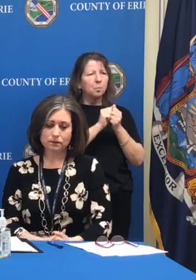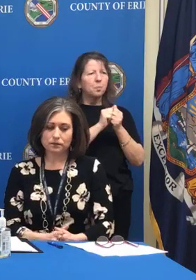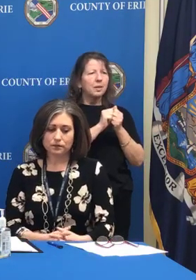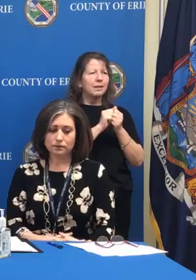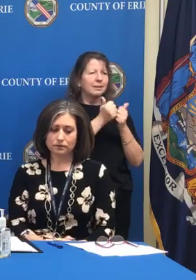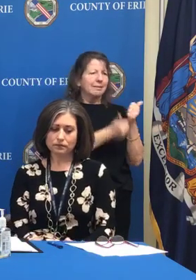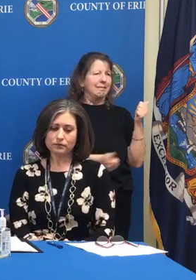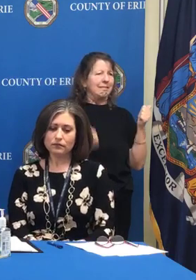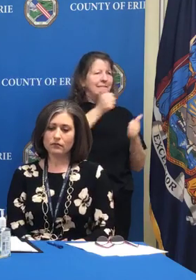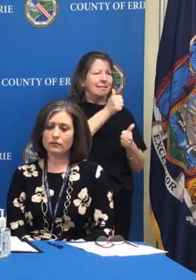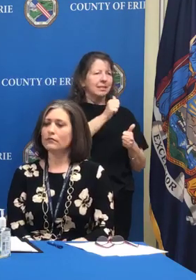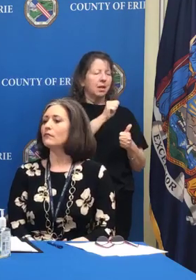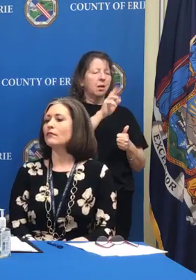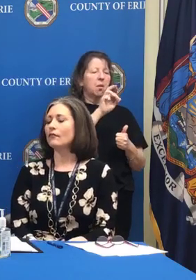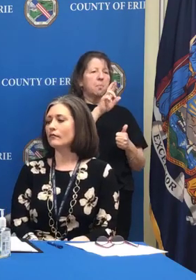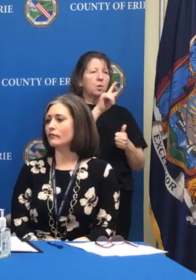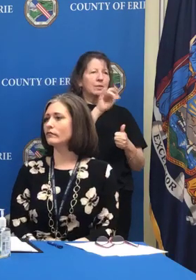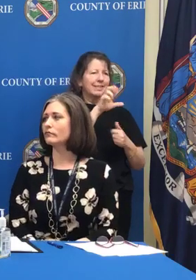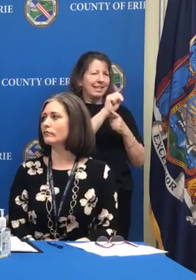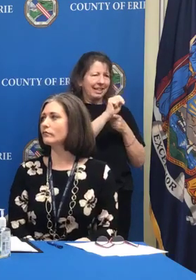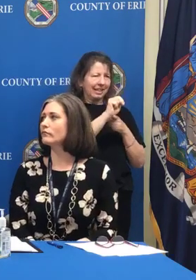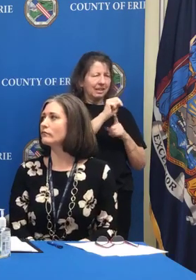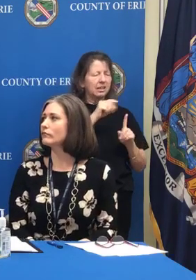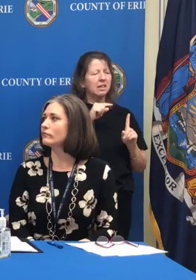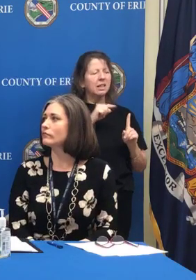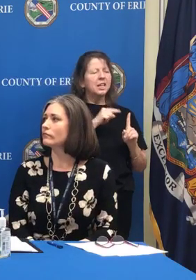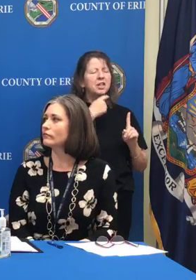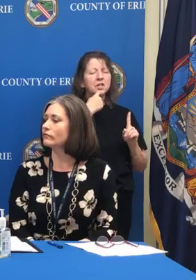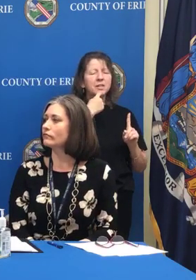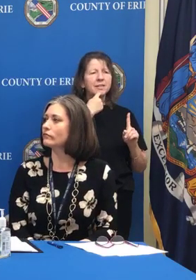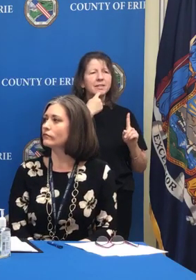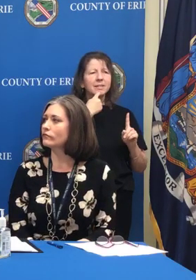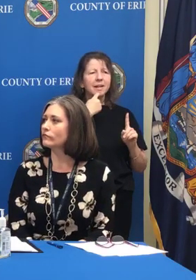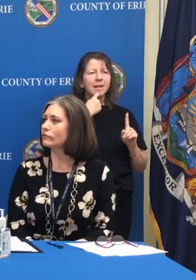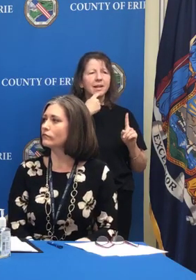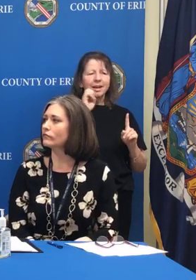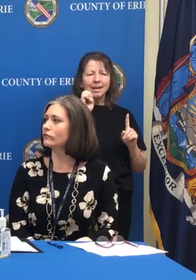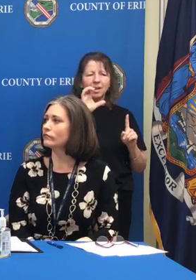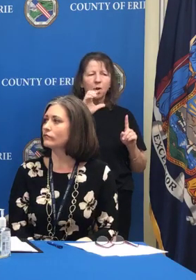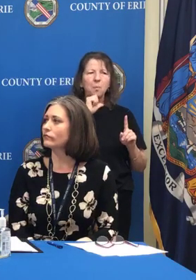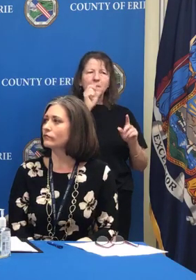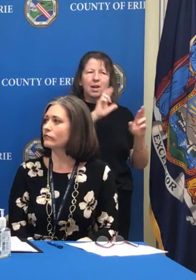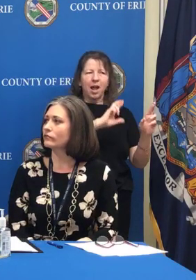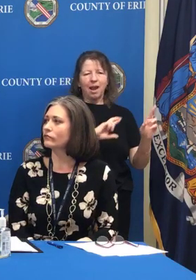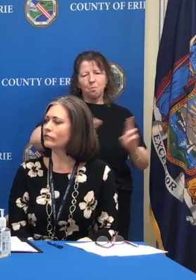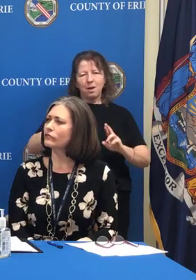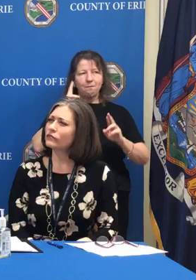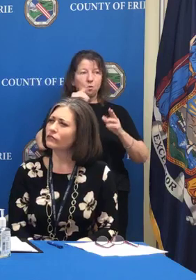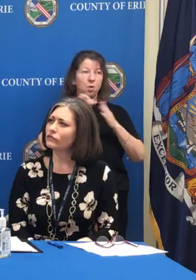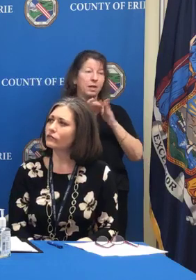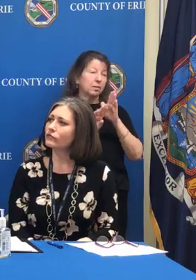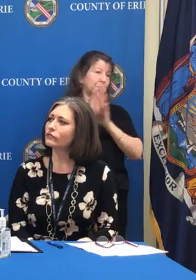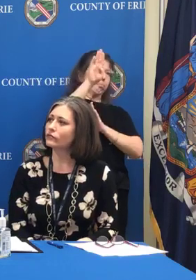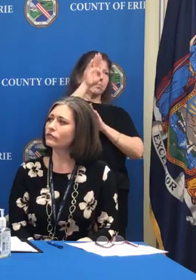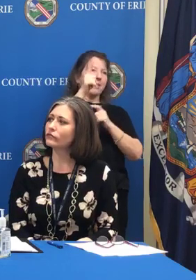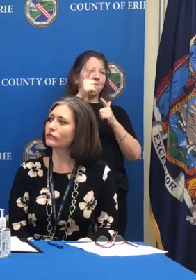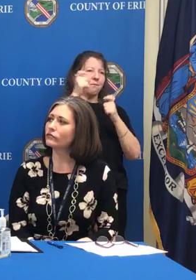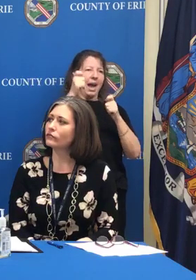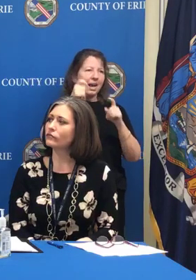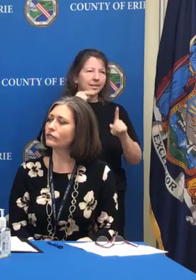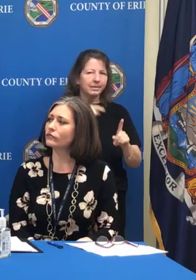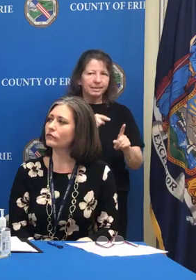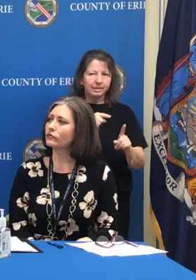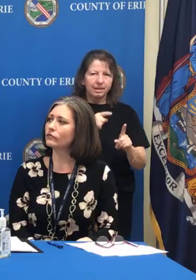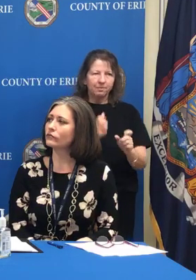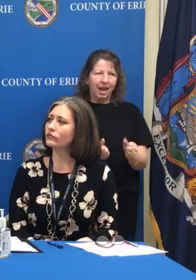today, she had mentioned that the county wasn't quite prepared for this level of escalation of the number